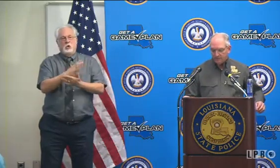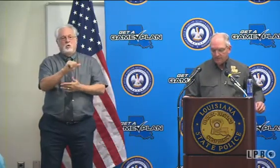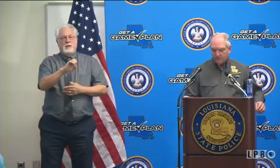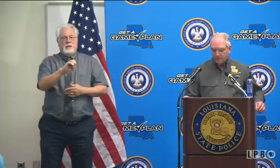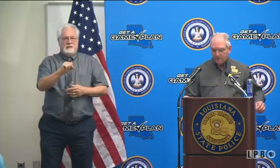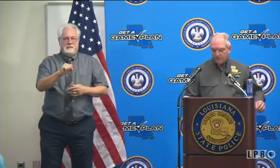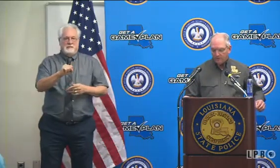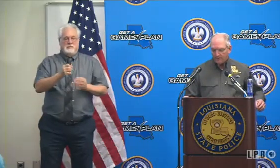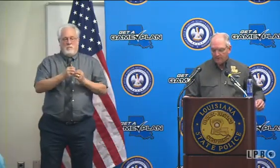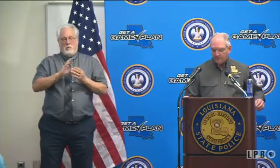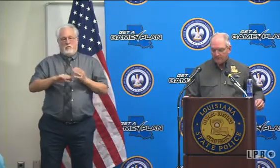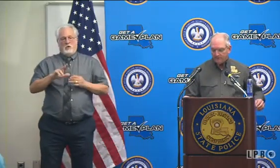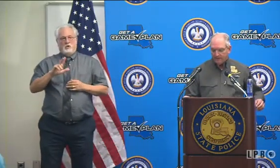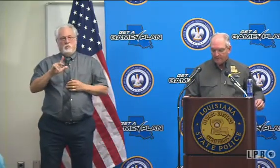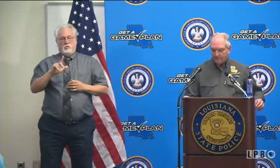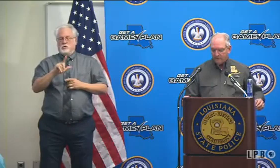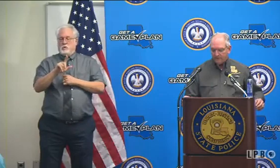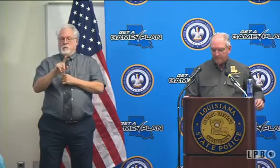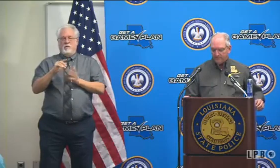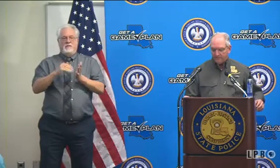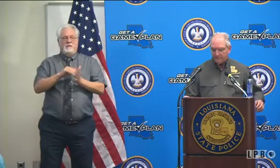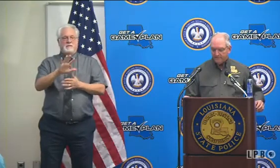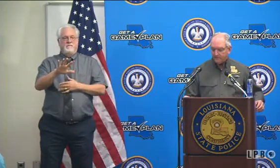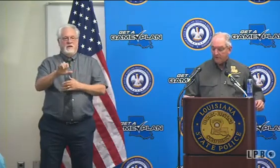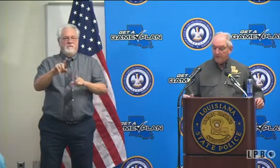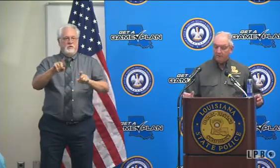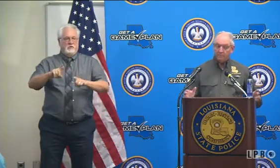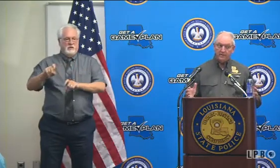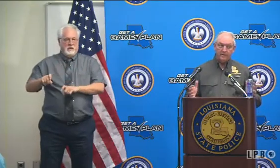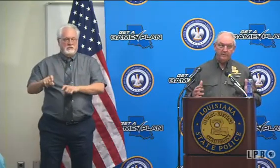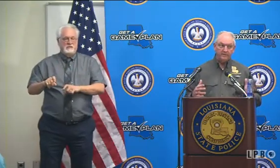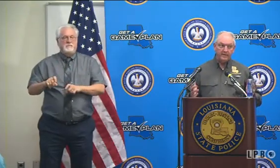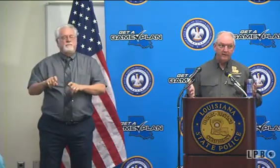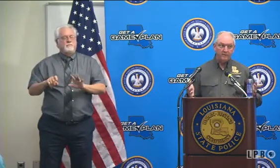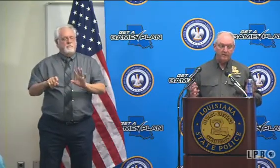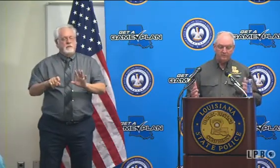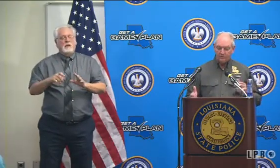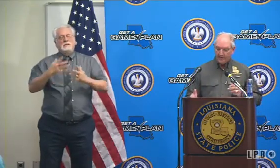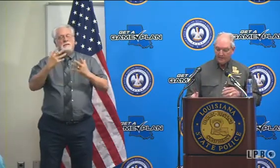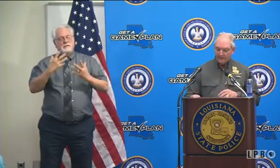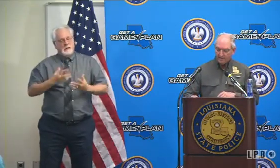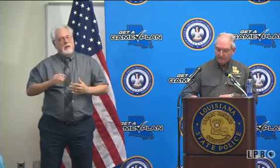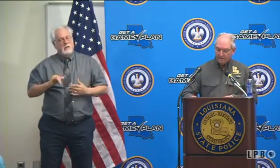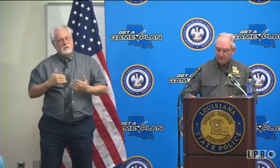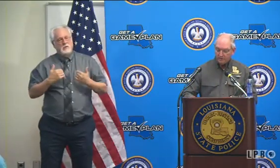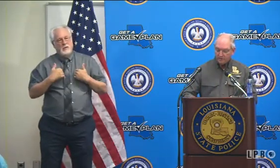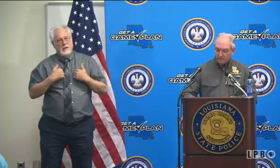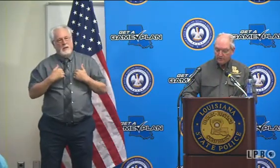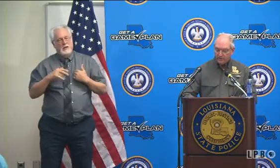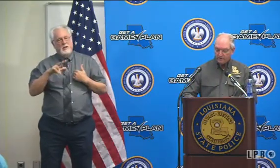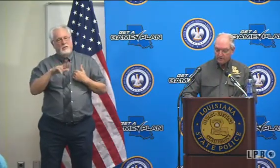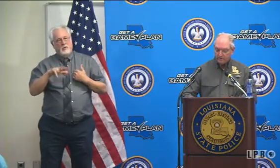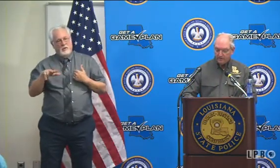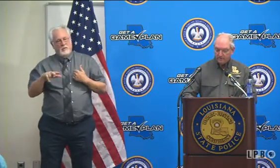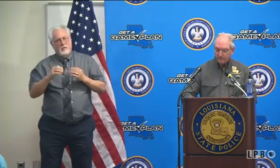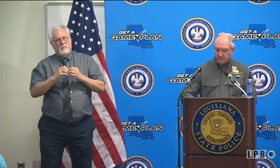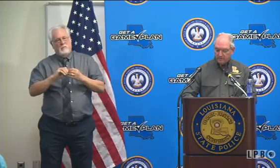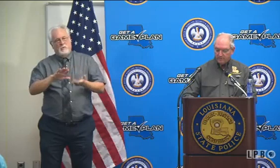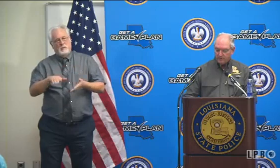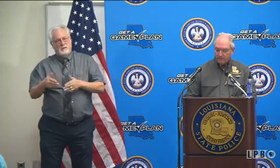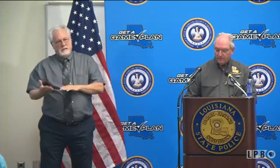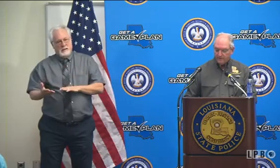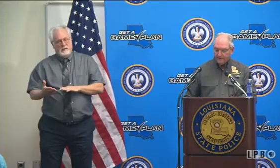cases on more than 21,500 tests. Ultimately, sadly, we also had 33 additional